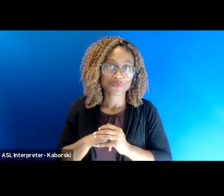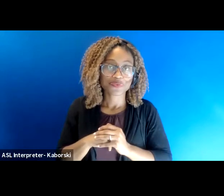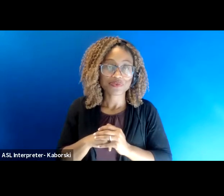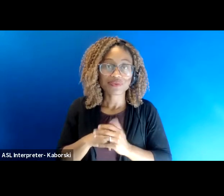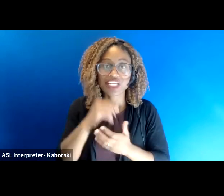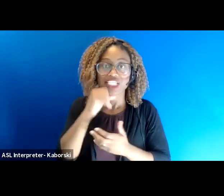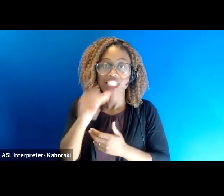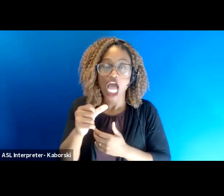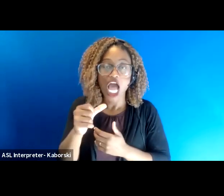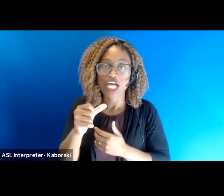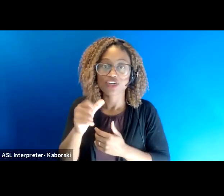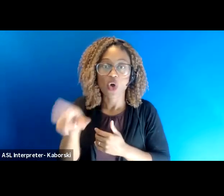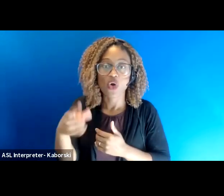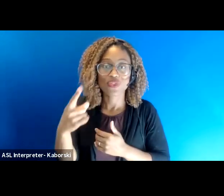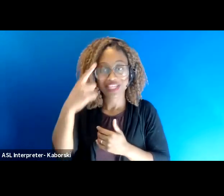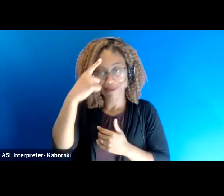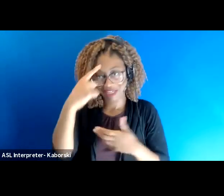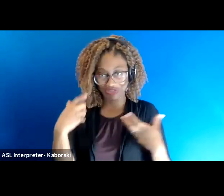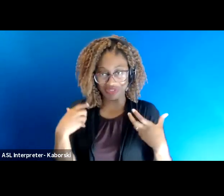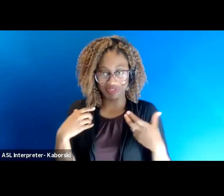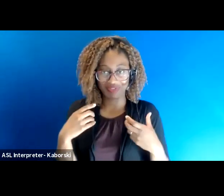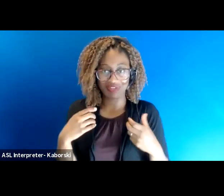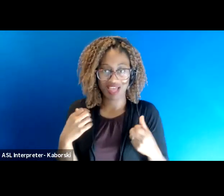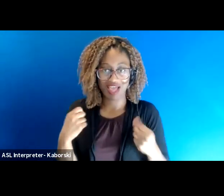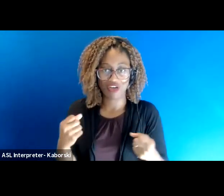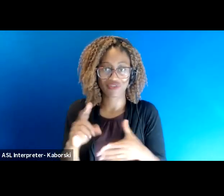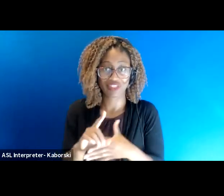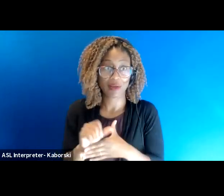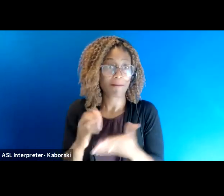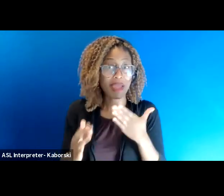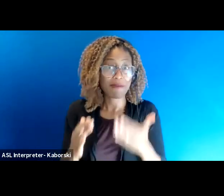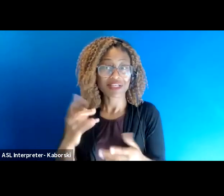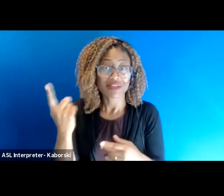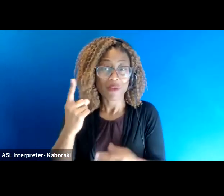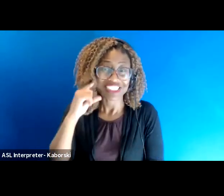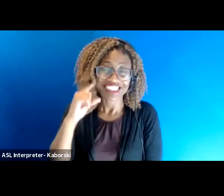not just mental disabilities, but it could be someone who's deaf,